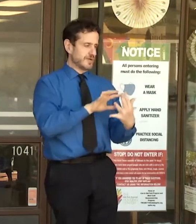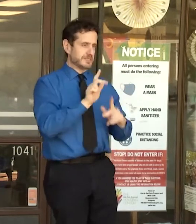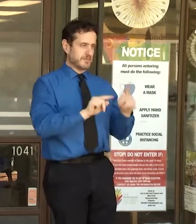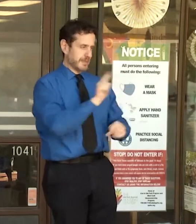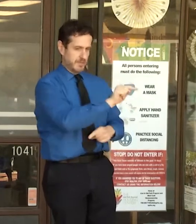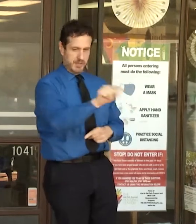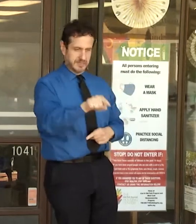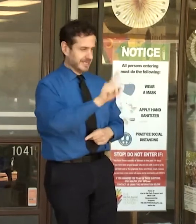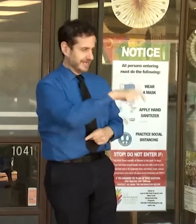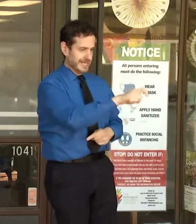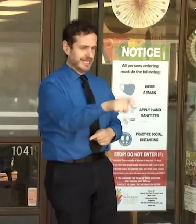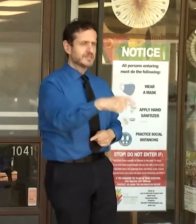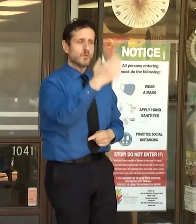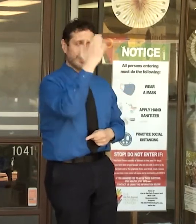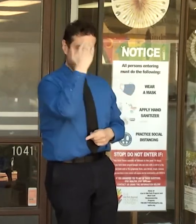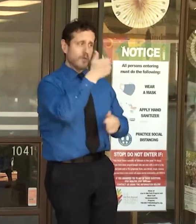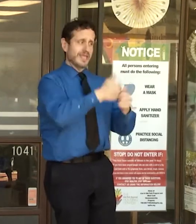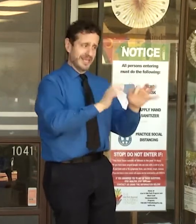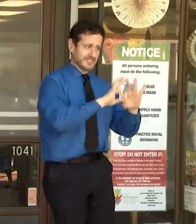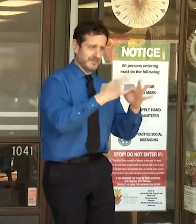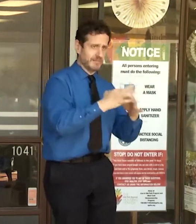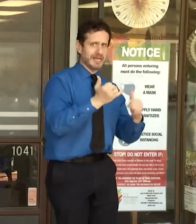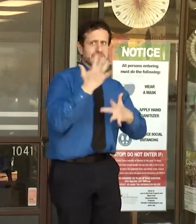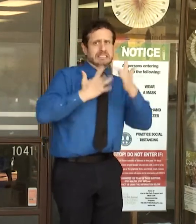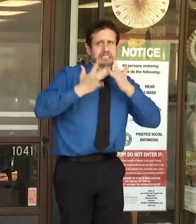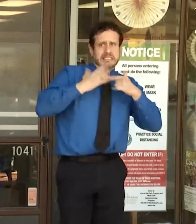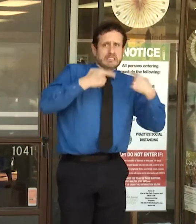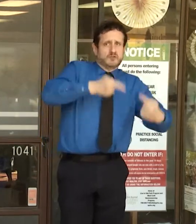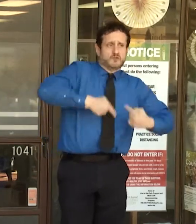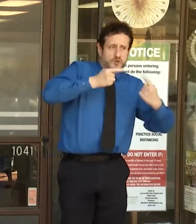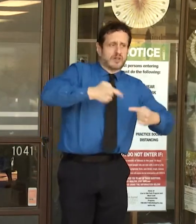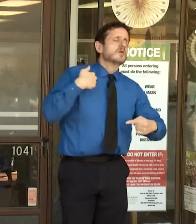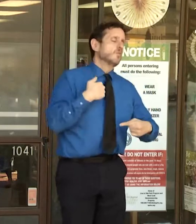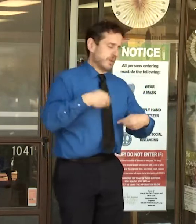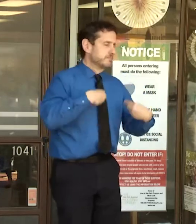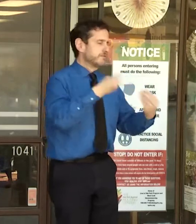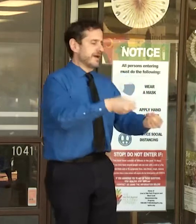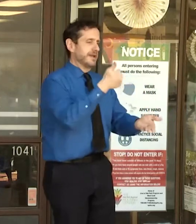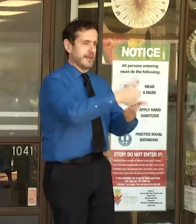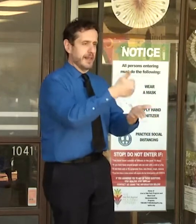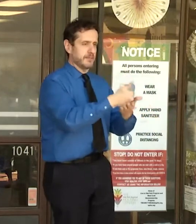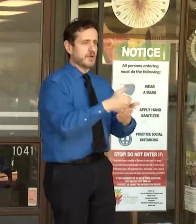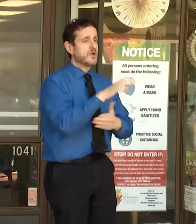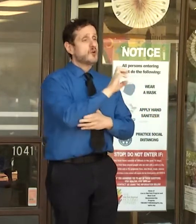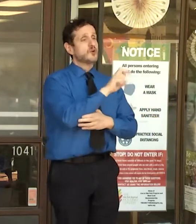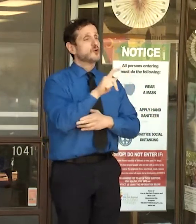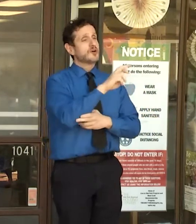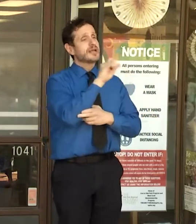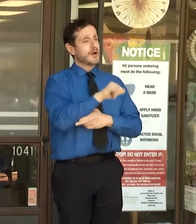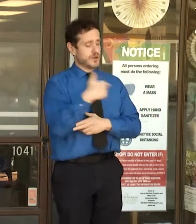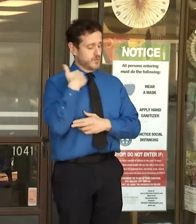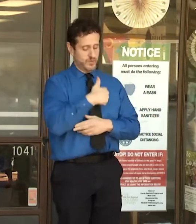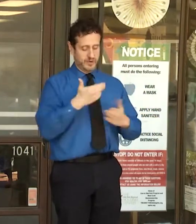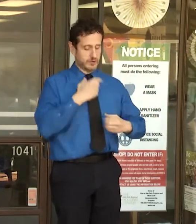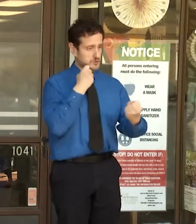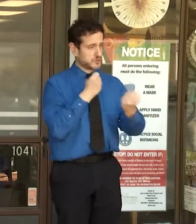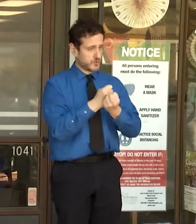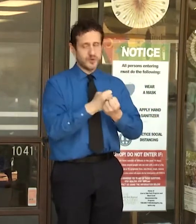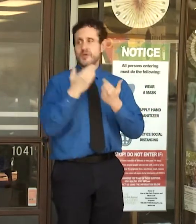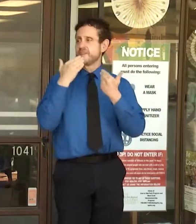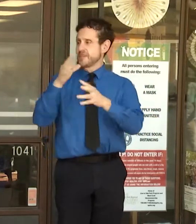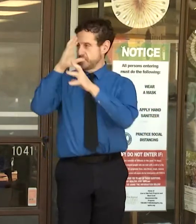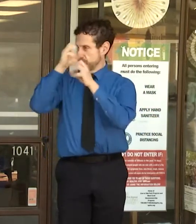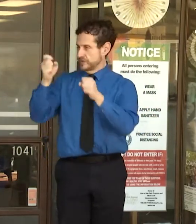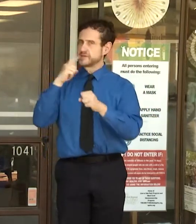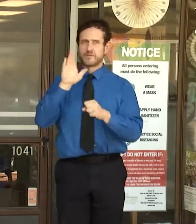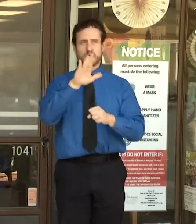that every family member right now is struggling with. So Cook County is here to support you. Thank you, President Preckwinkle, for your vision, and we look forward